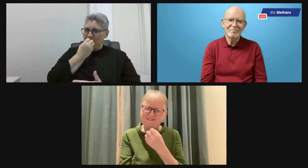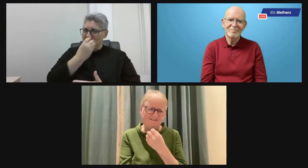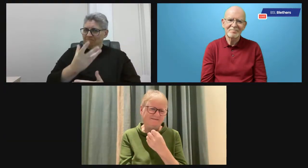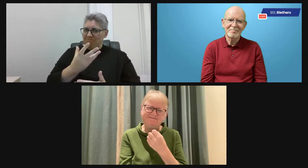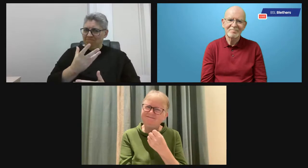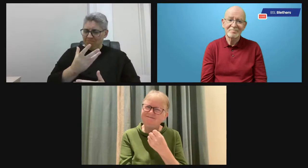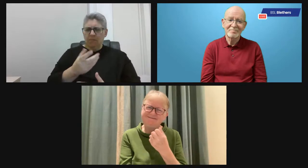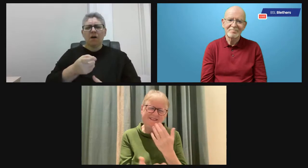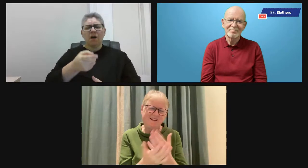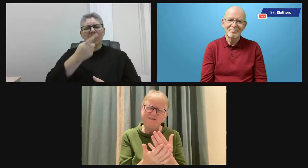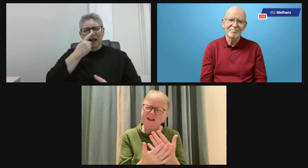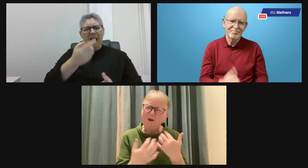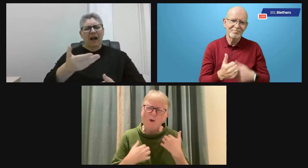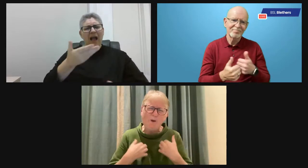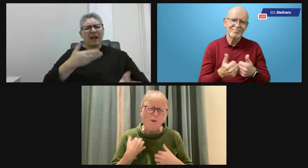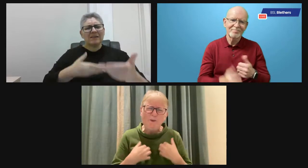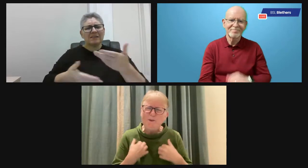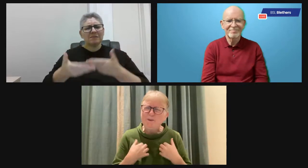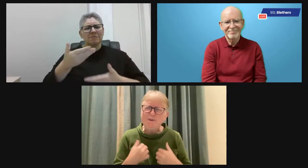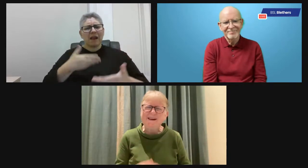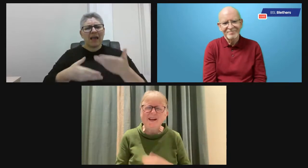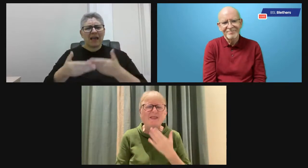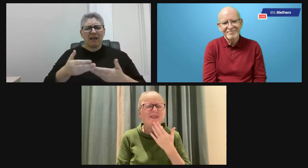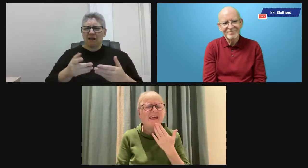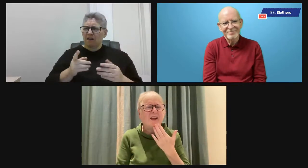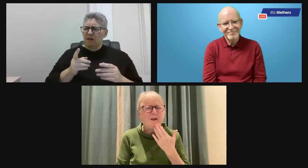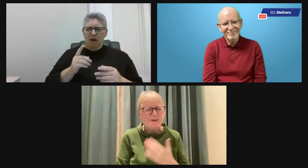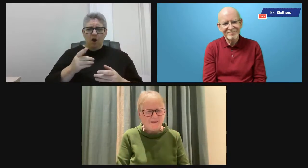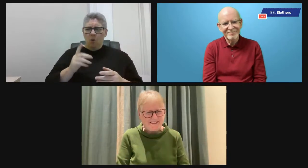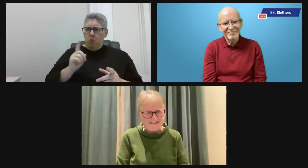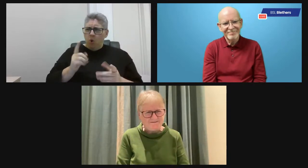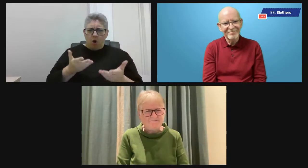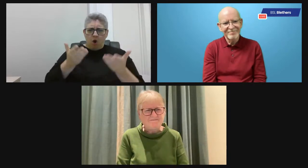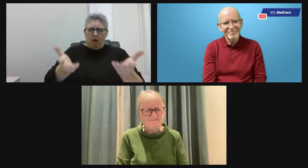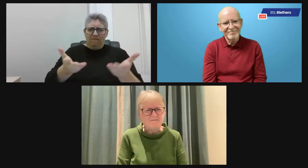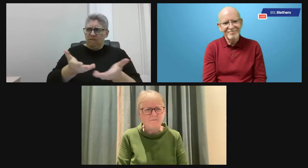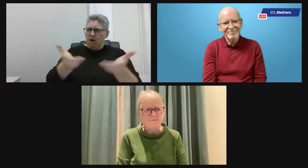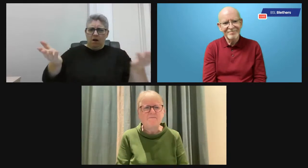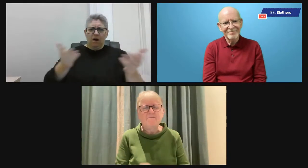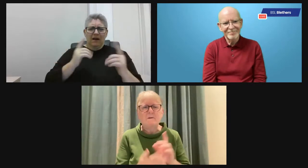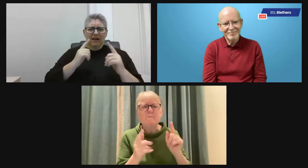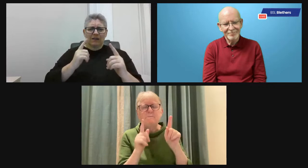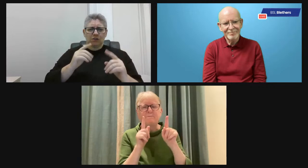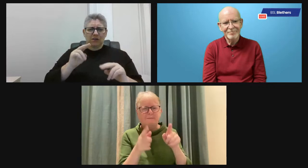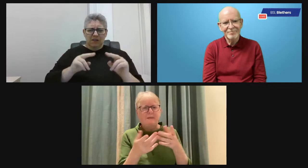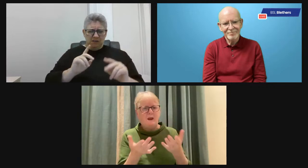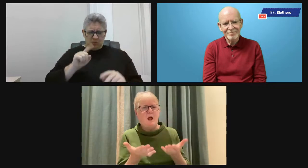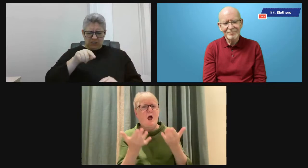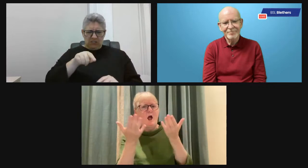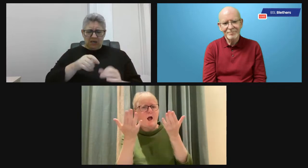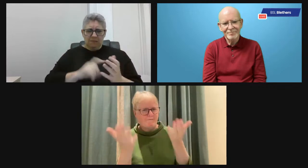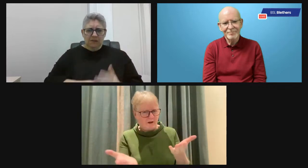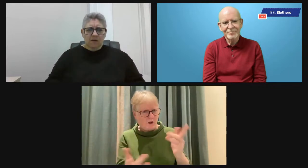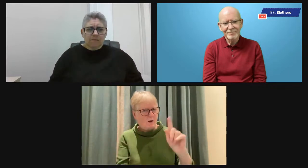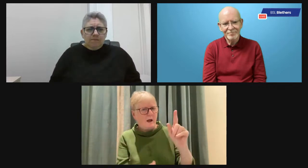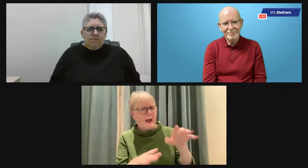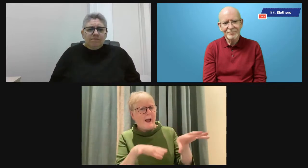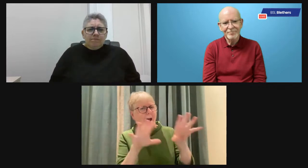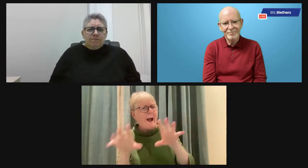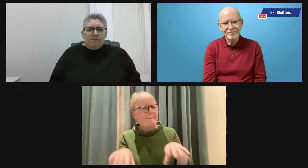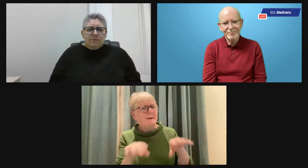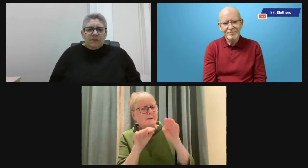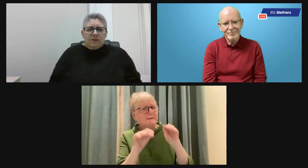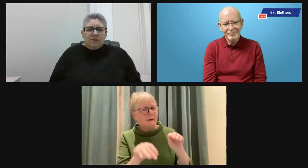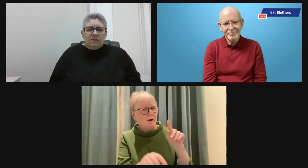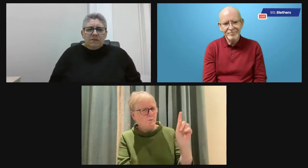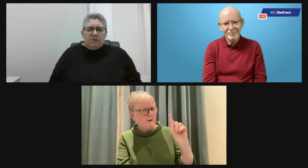Lovely, well done. It looks smart. But could you explain to me? Thank you. What's an offer